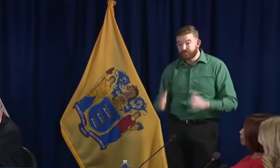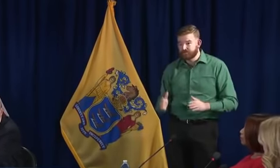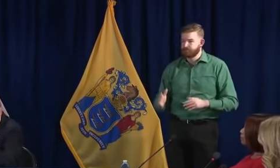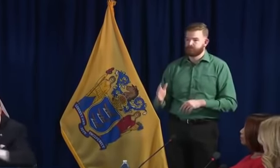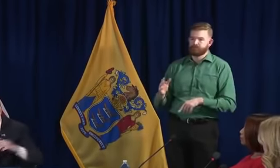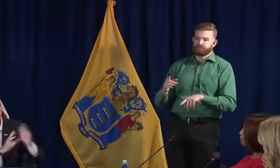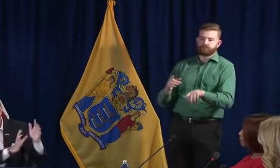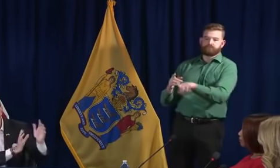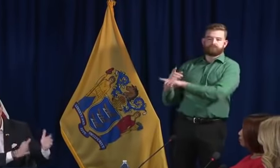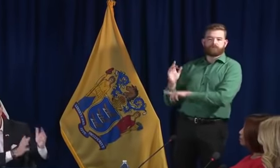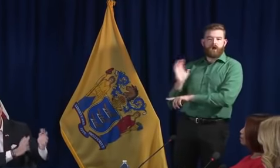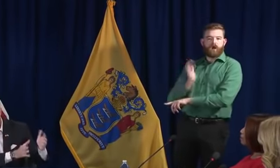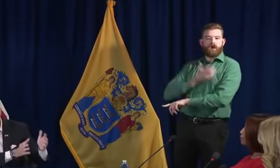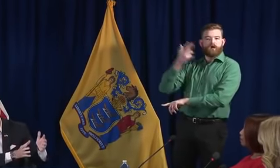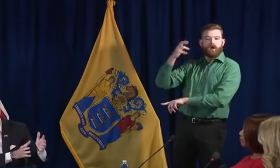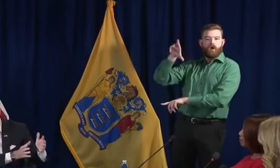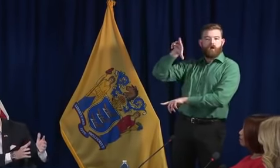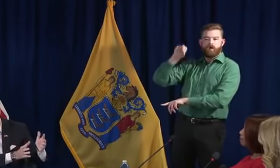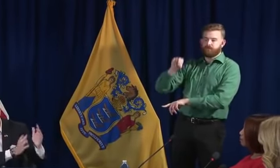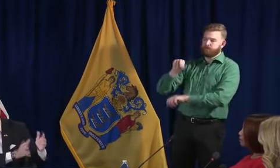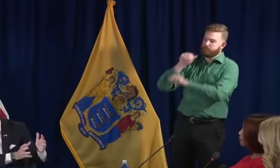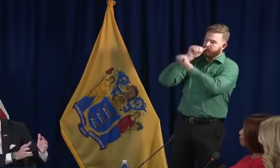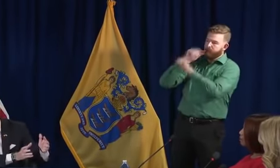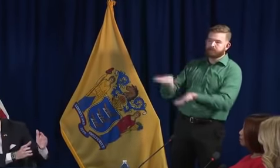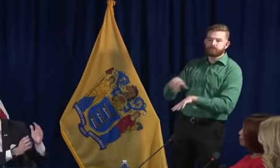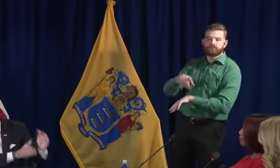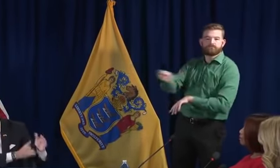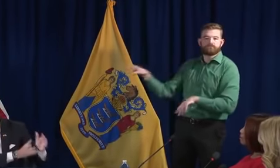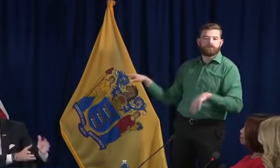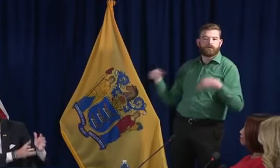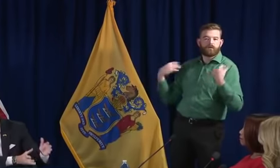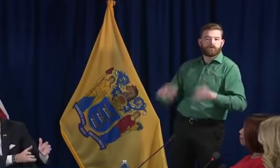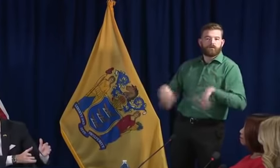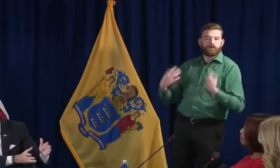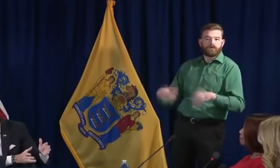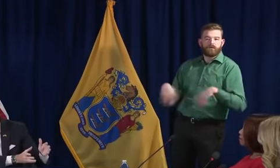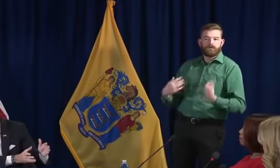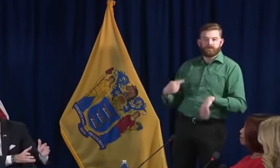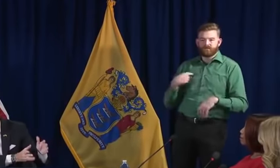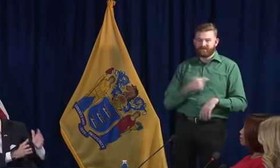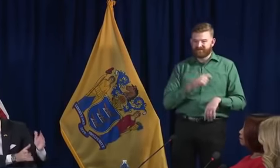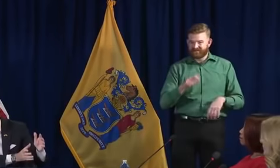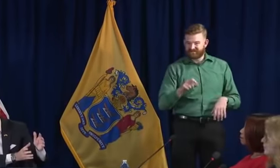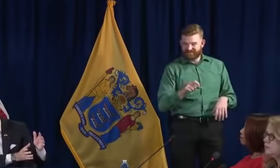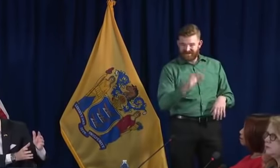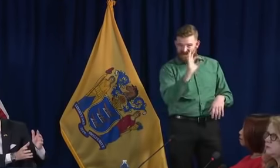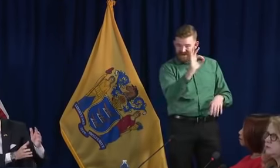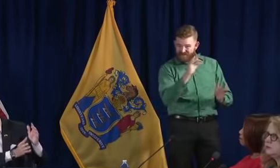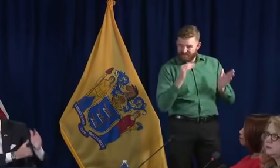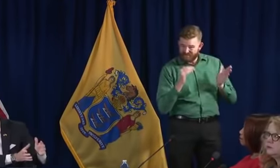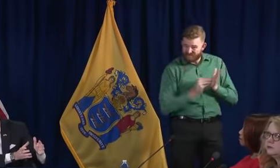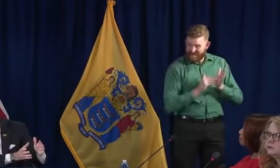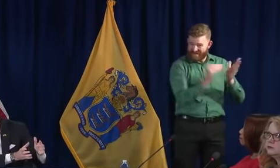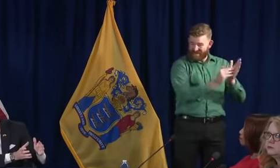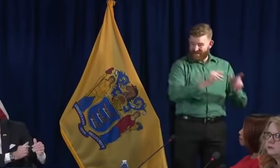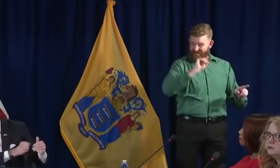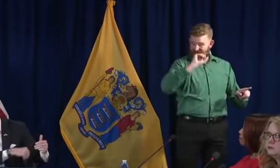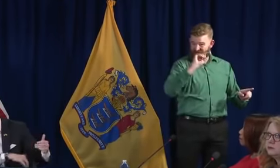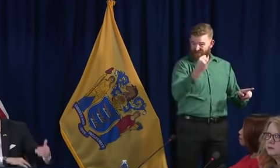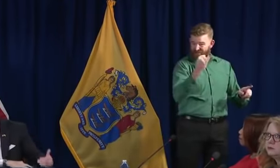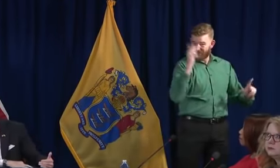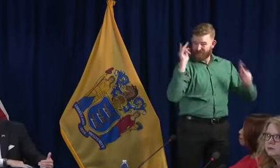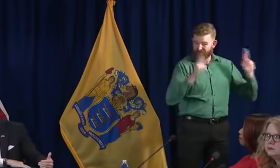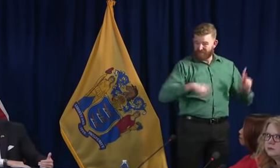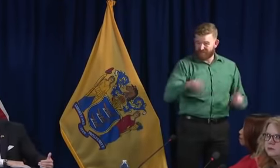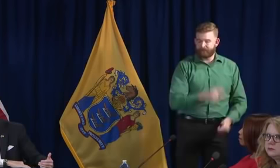here. We need the 9 million New Jerseyans to take the lead over here. We need you to live this. Everything